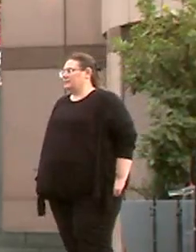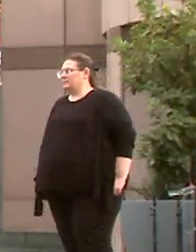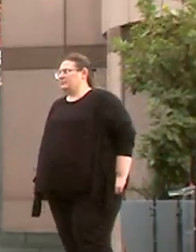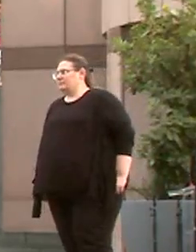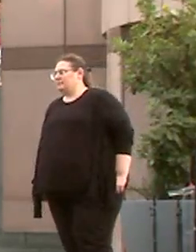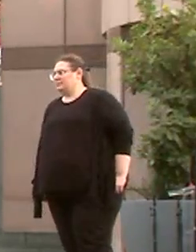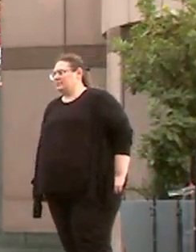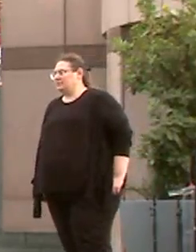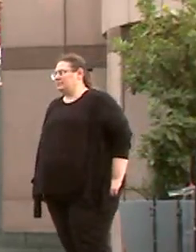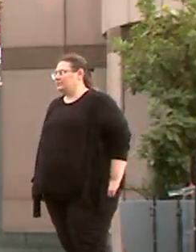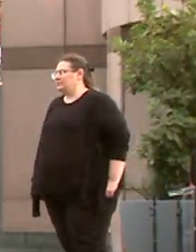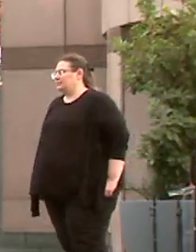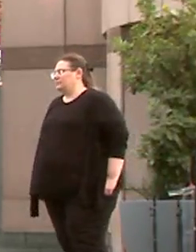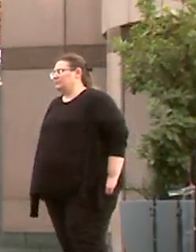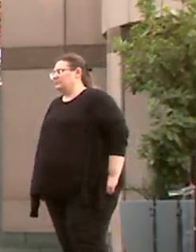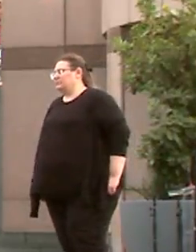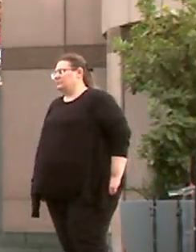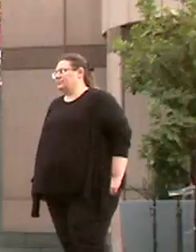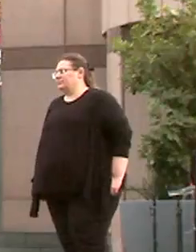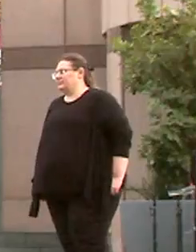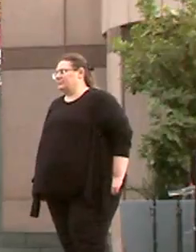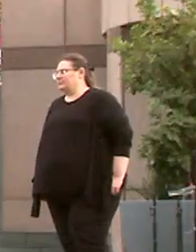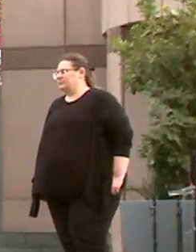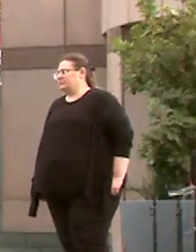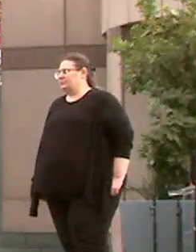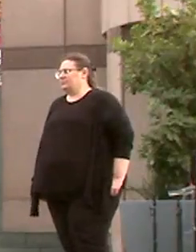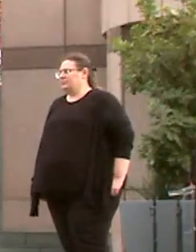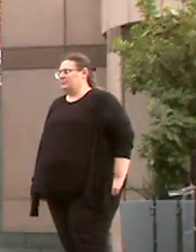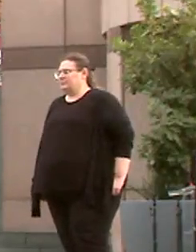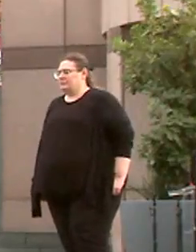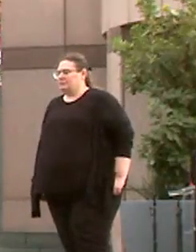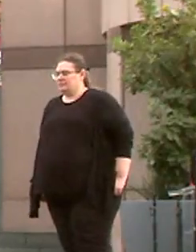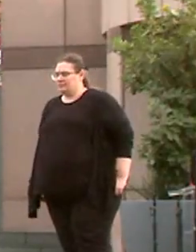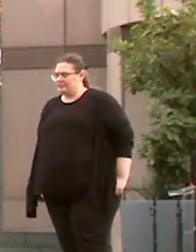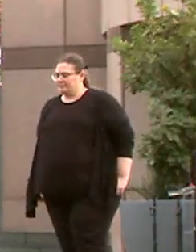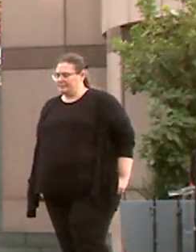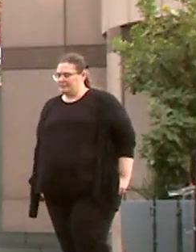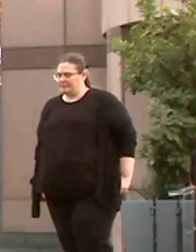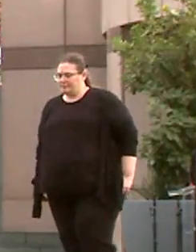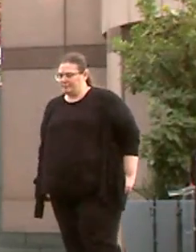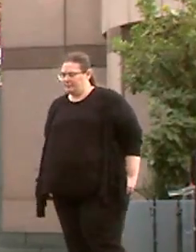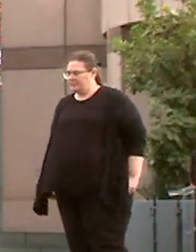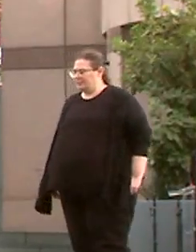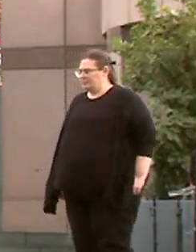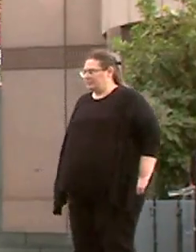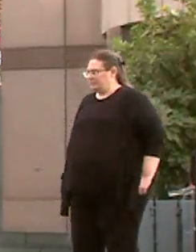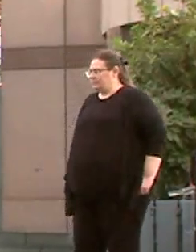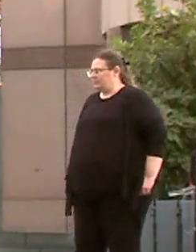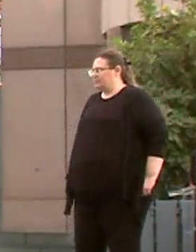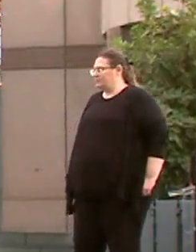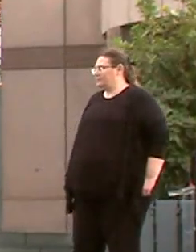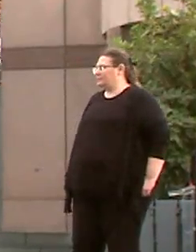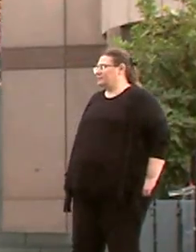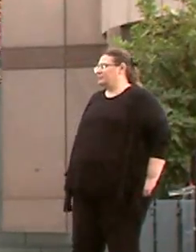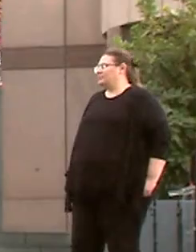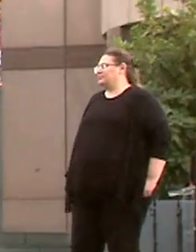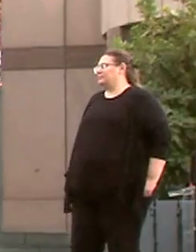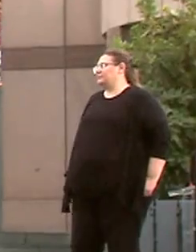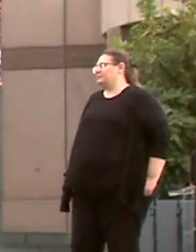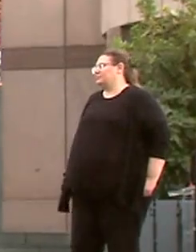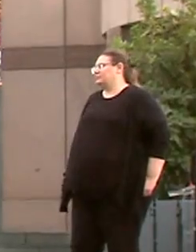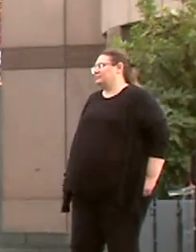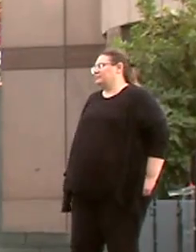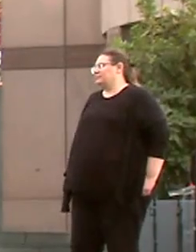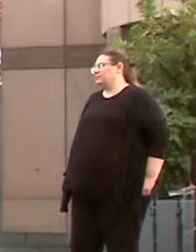see where the inclusion writer perspectives are in order to see your own flaws, your own biases,